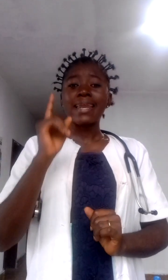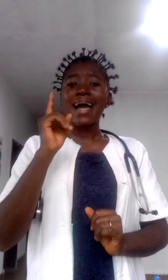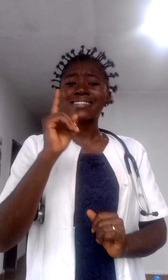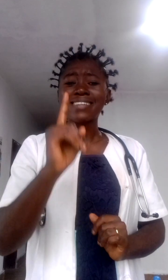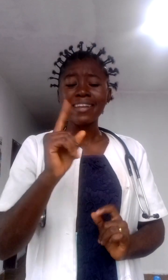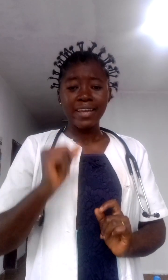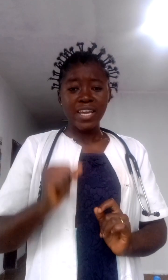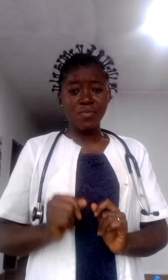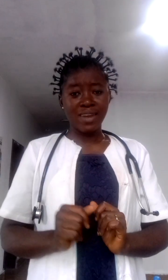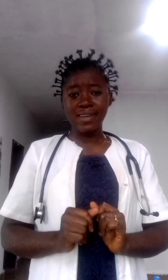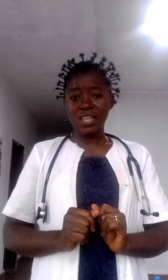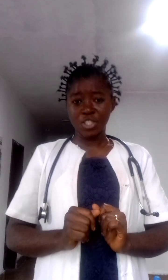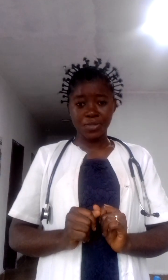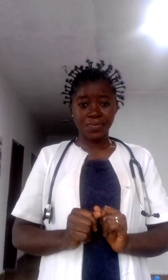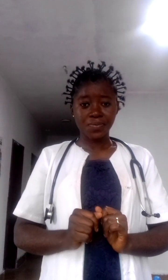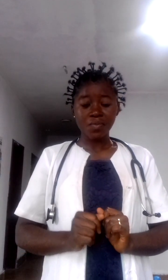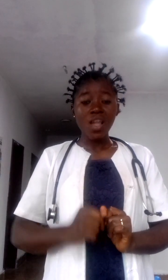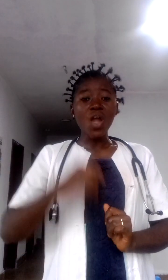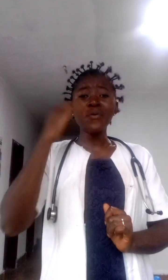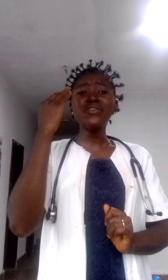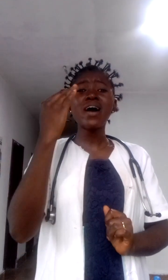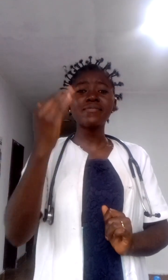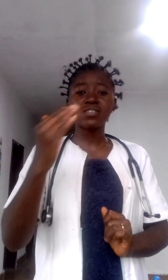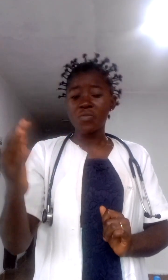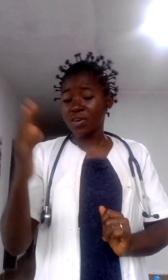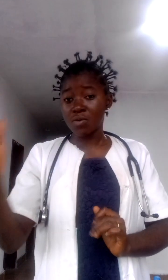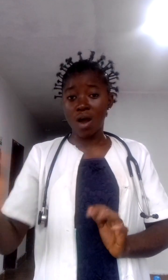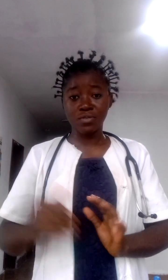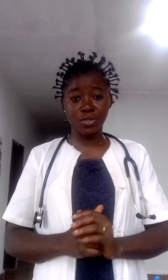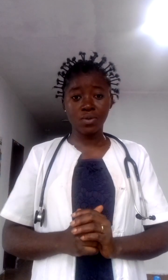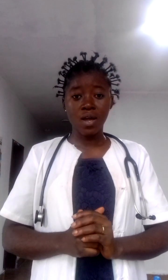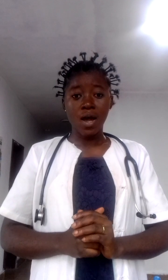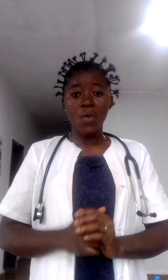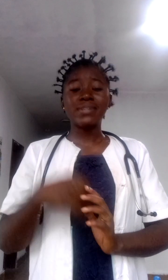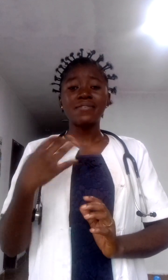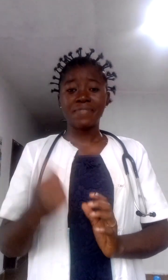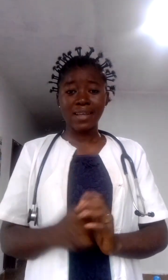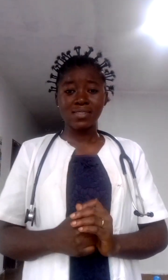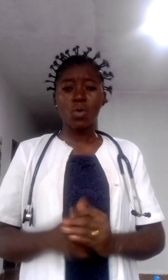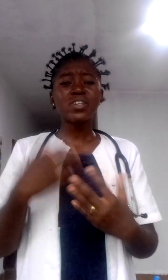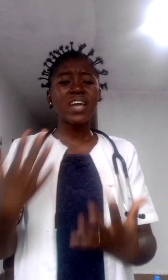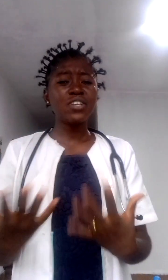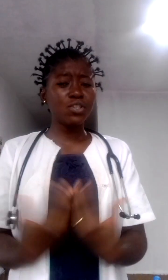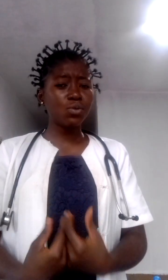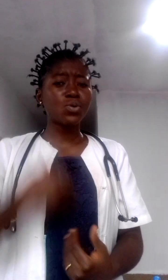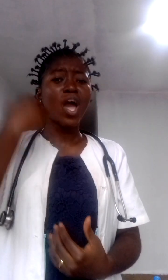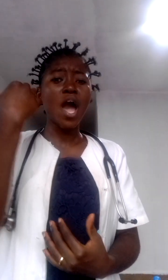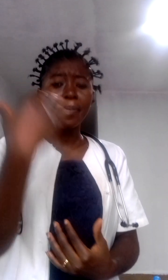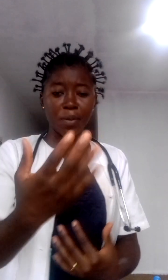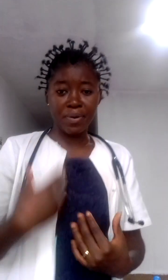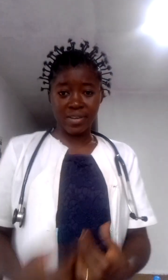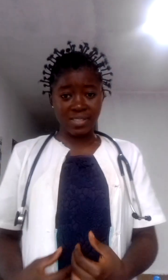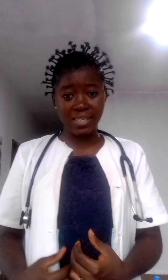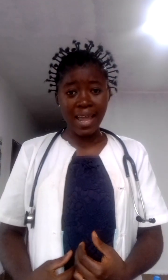And aside immunization, when you have someone around you who is infected, what can you do to help the person